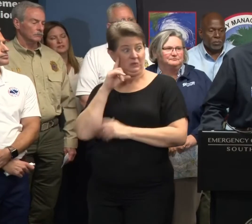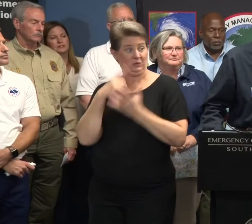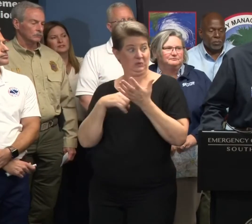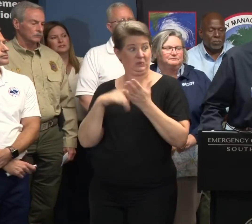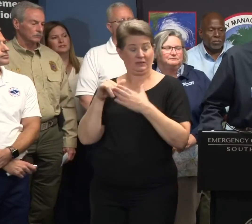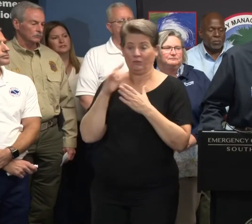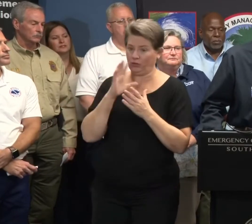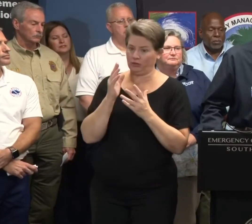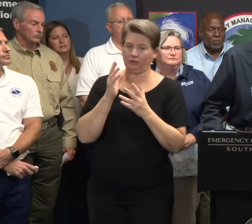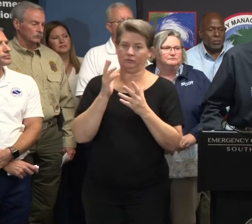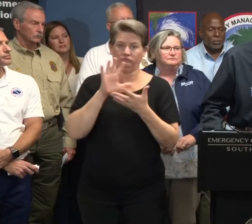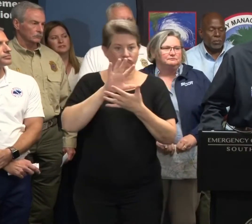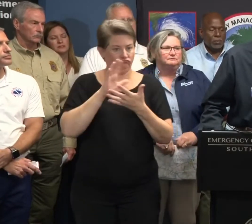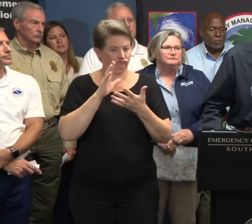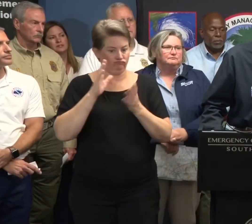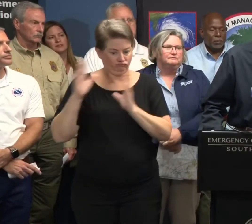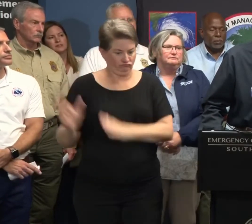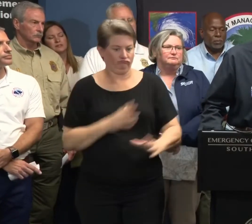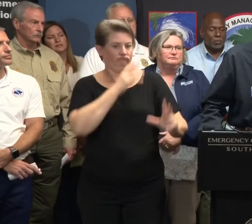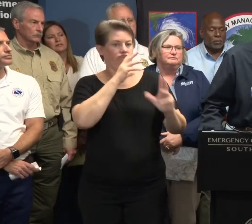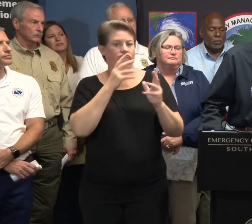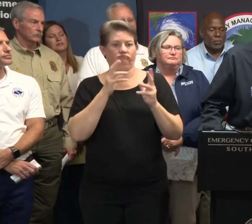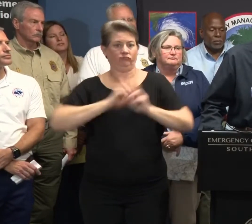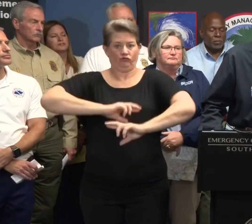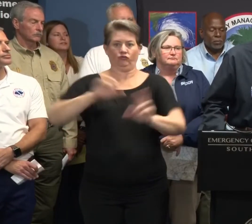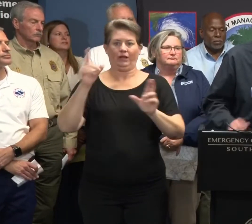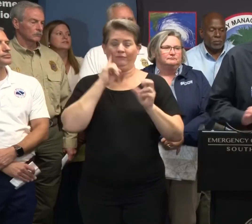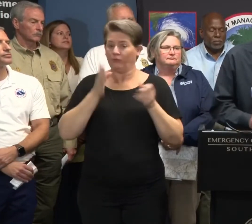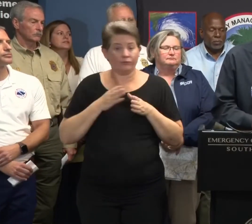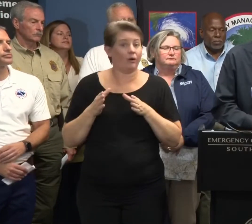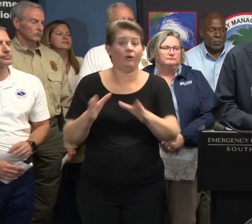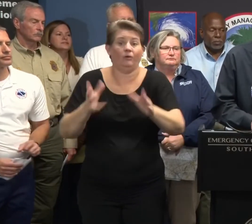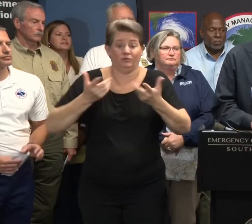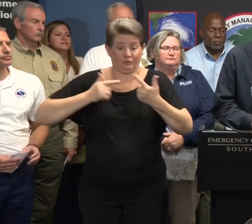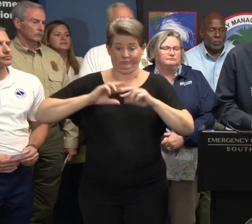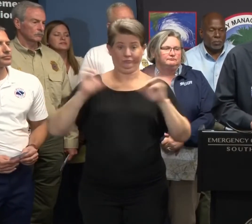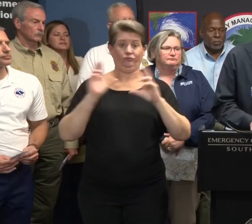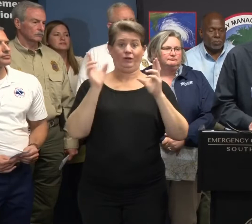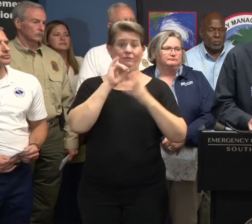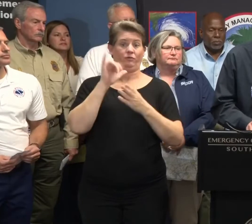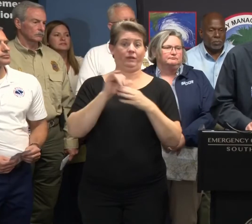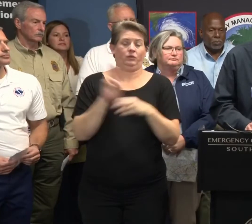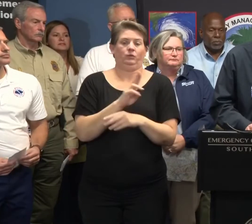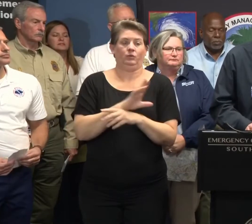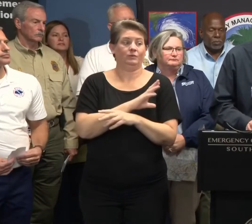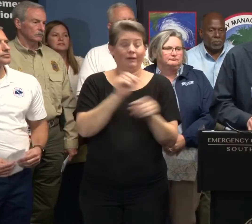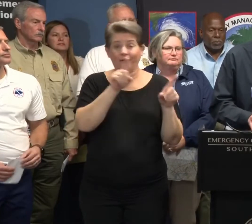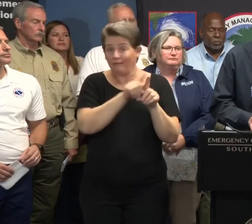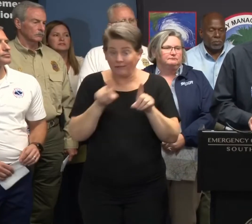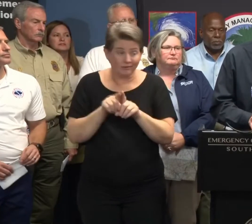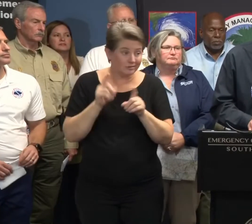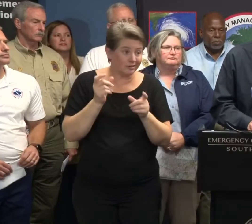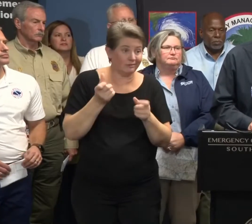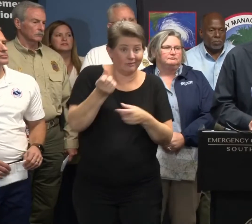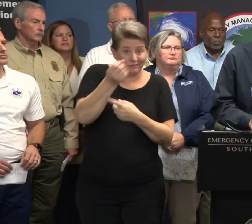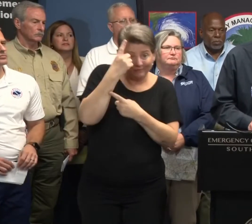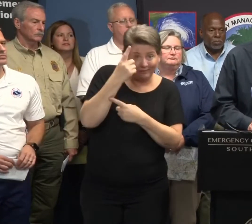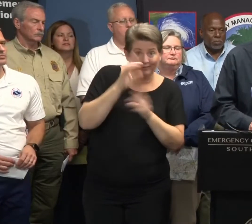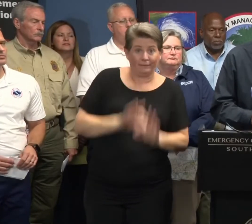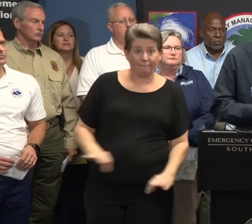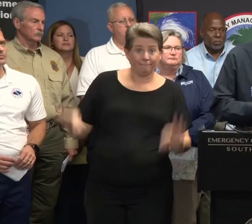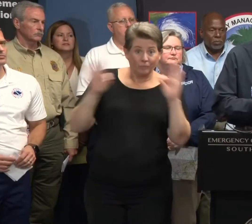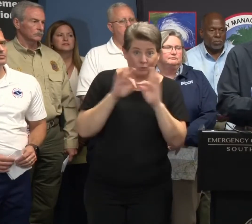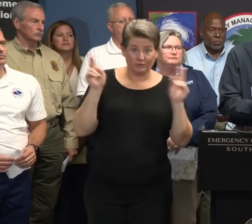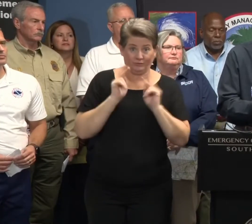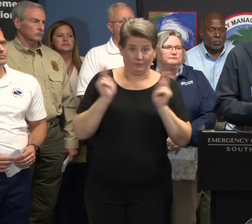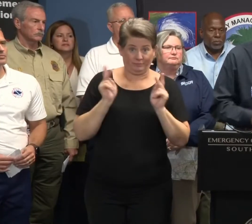our roads, and that's really the main thing we can do is get those roads, and also to have the people understand the danger that they